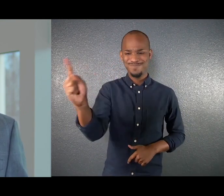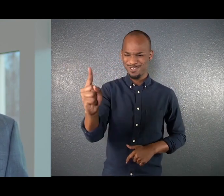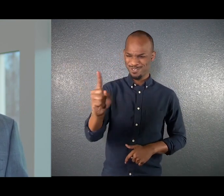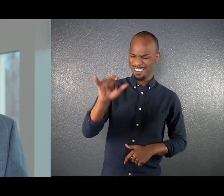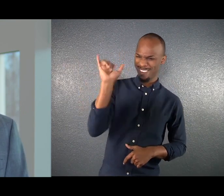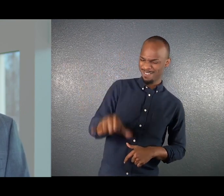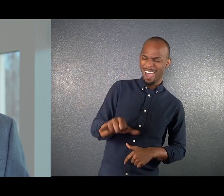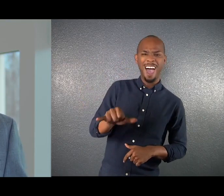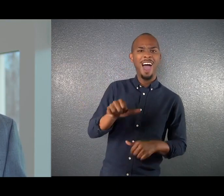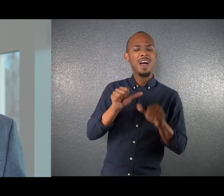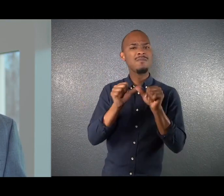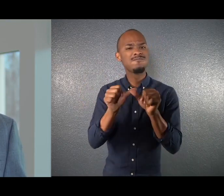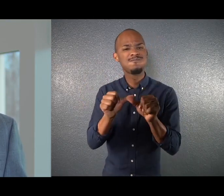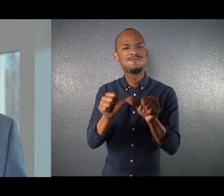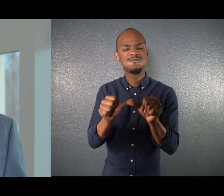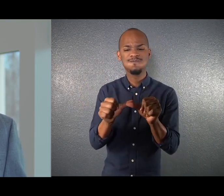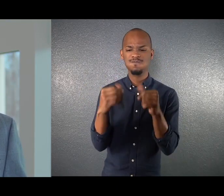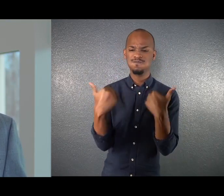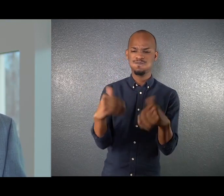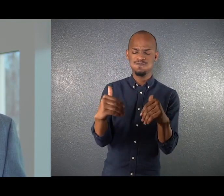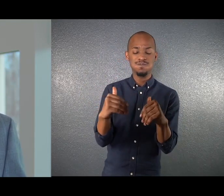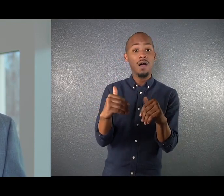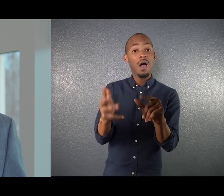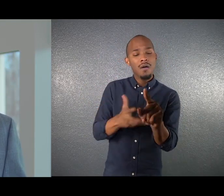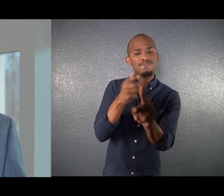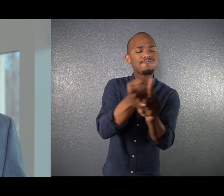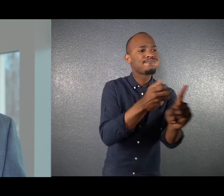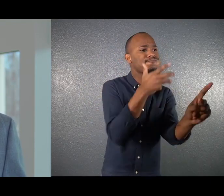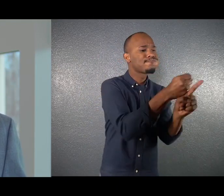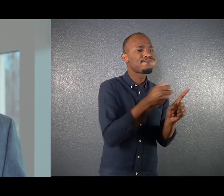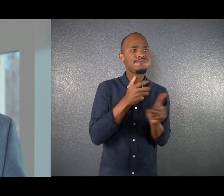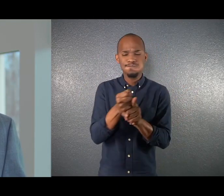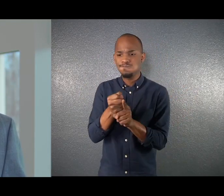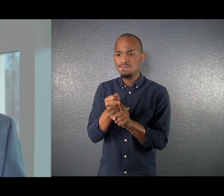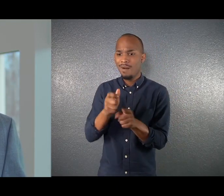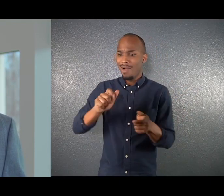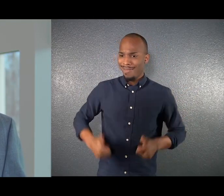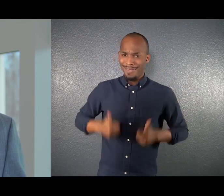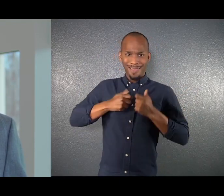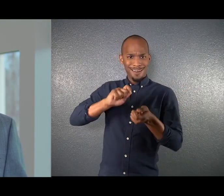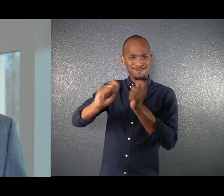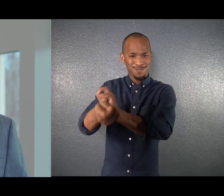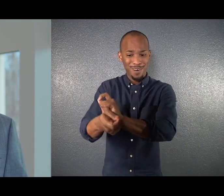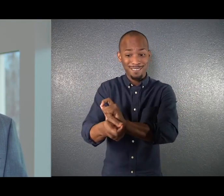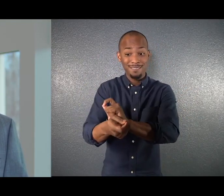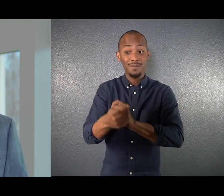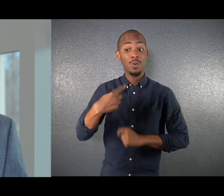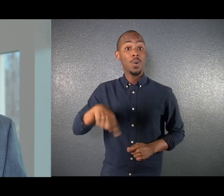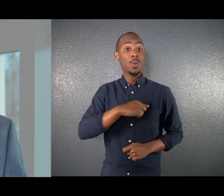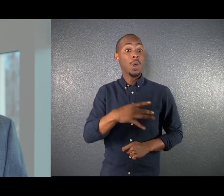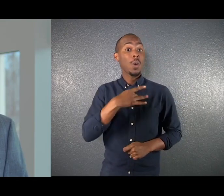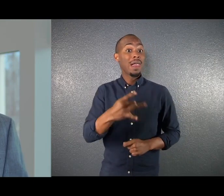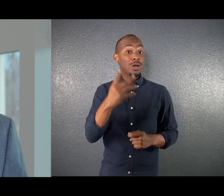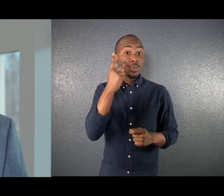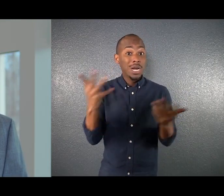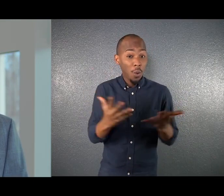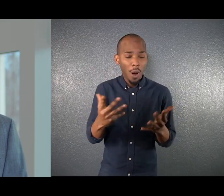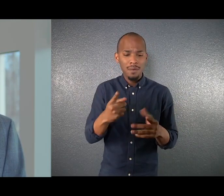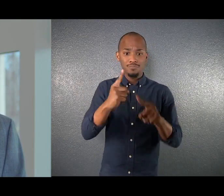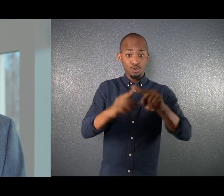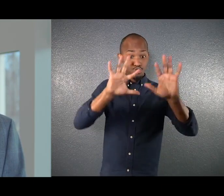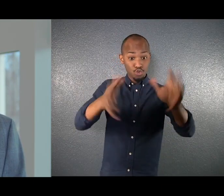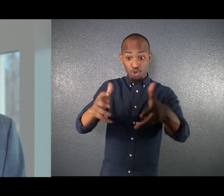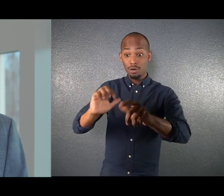church, sustainable church, and making transformational kingdom impact. We would like to see every